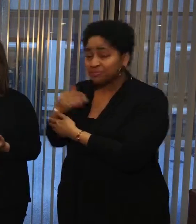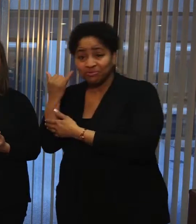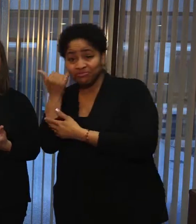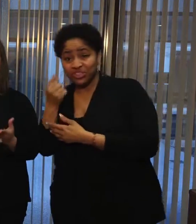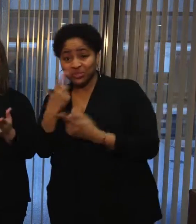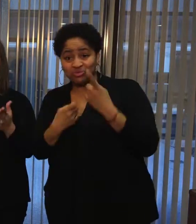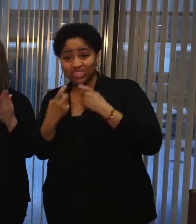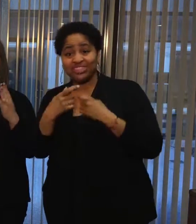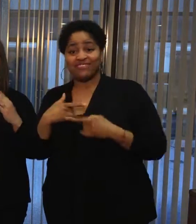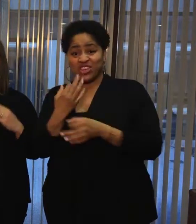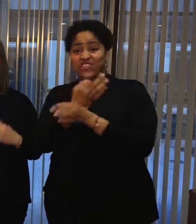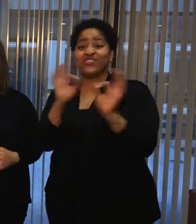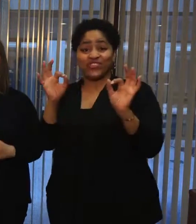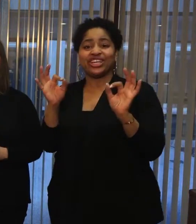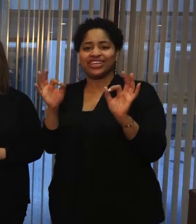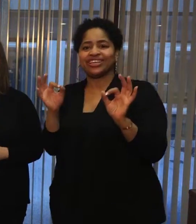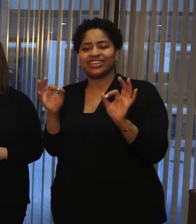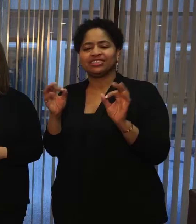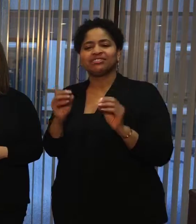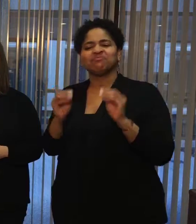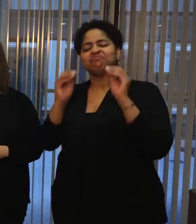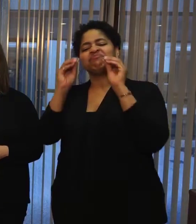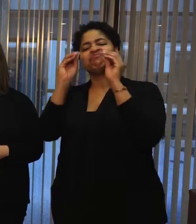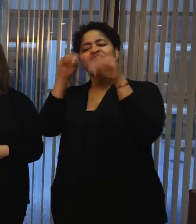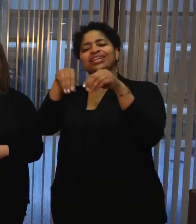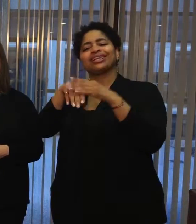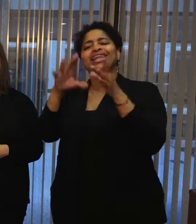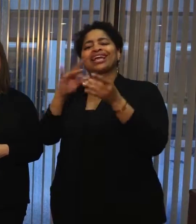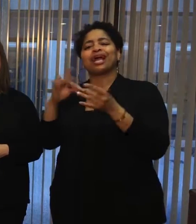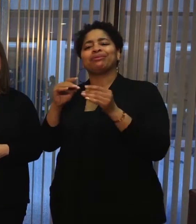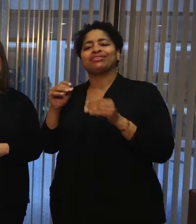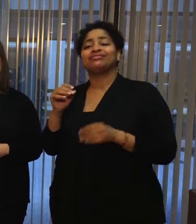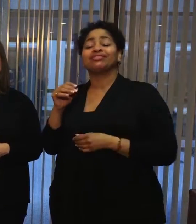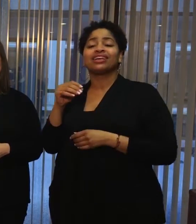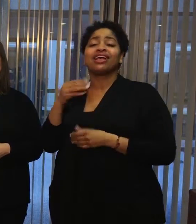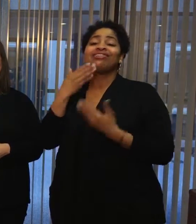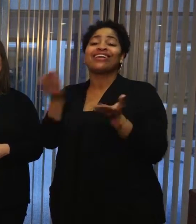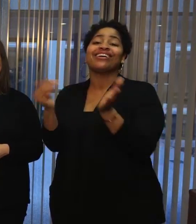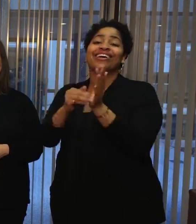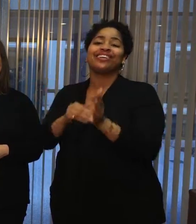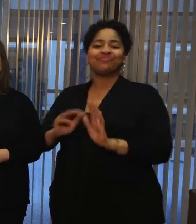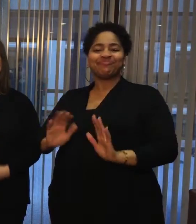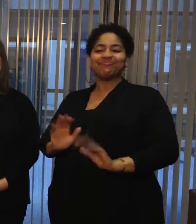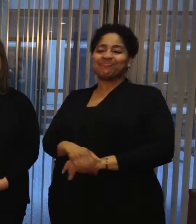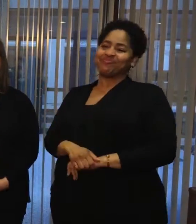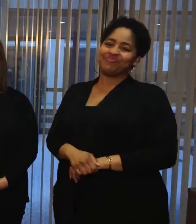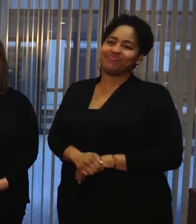any questions, please feel free to put those in the comment section. So thanks again.